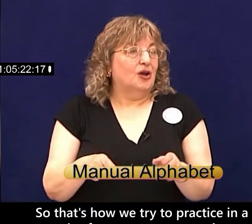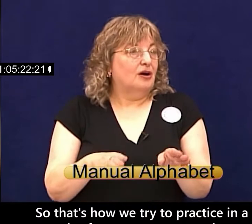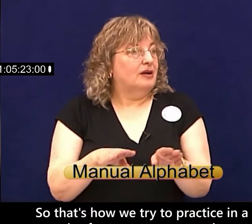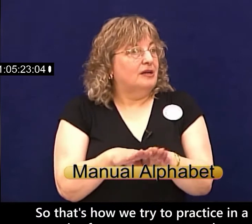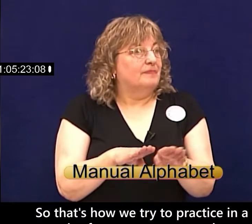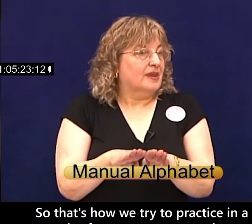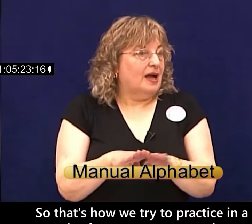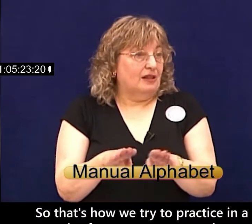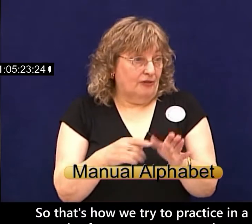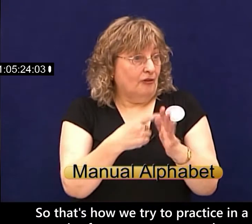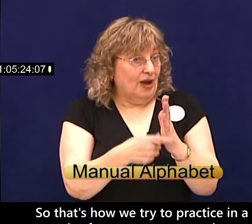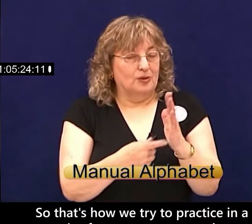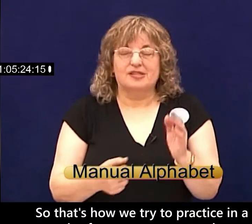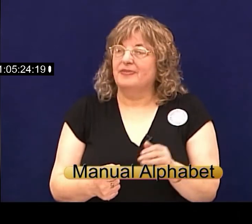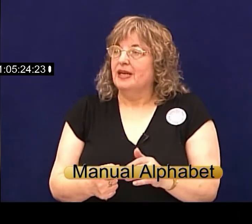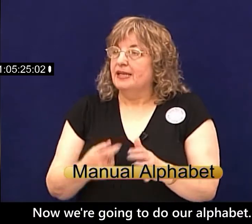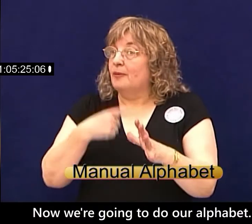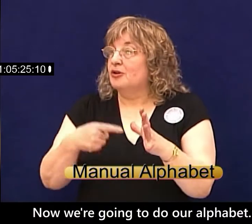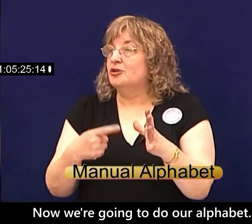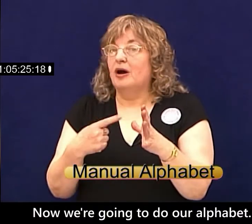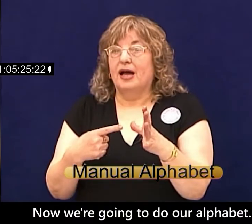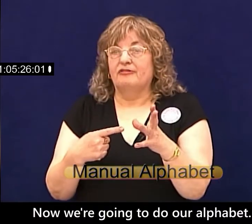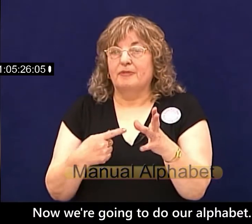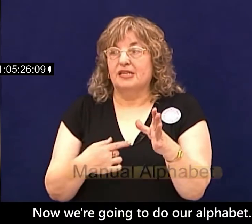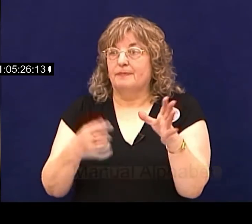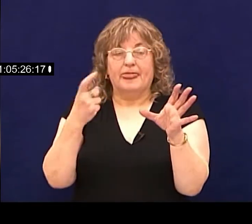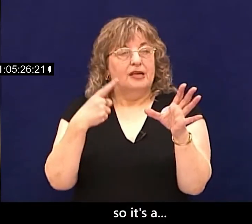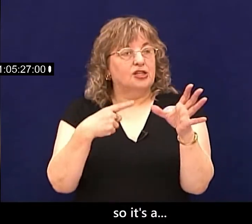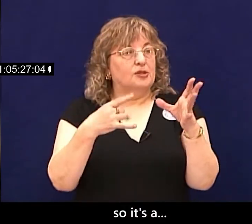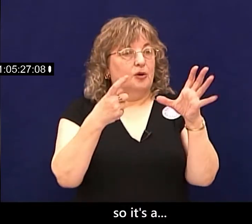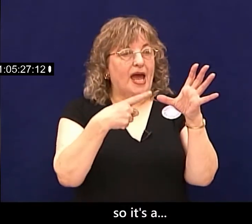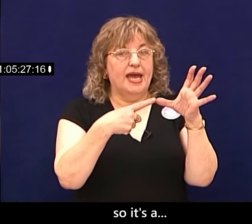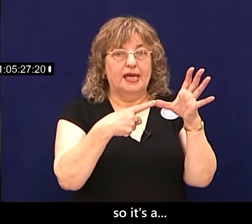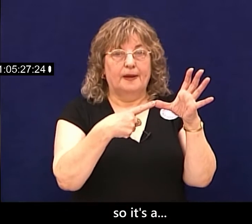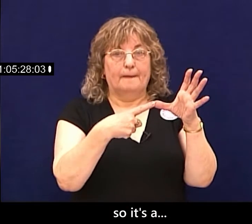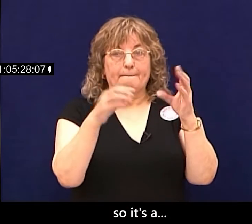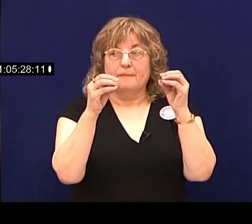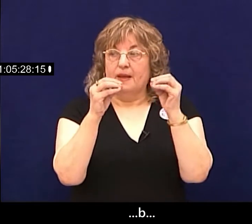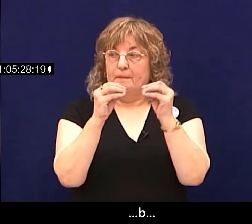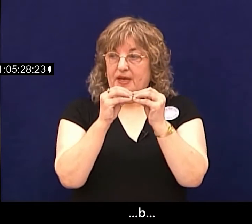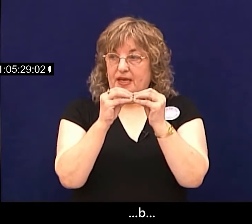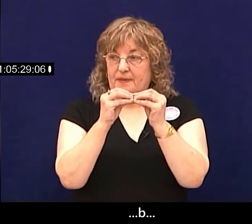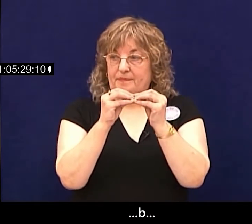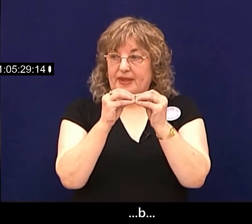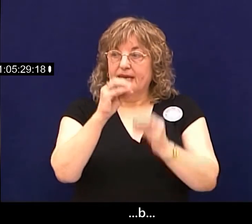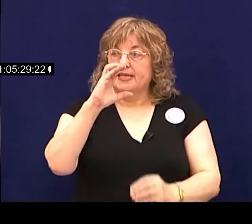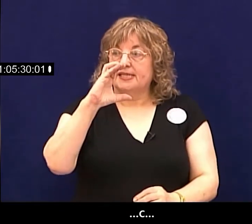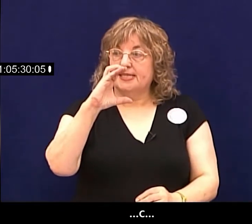our vowels. Now we're going to do our alphabet. So let's do A, B,